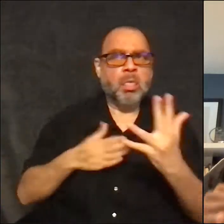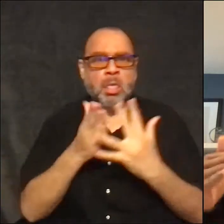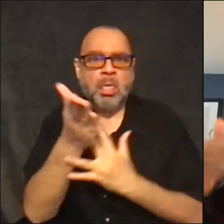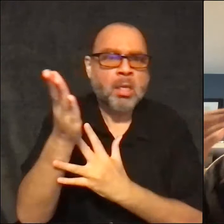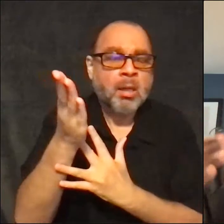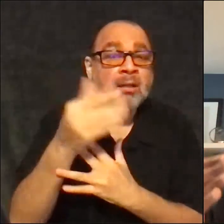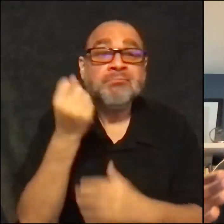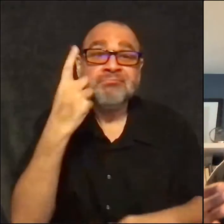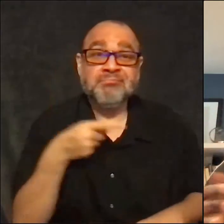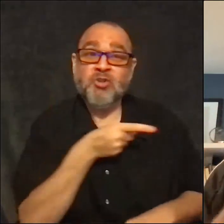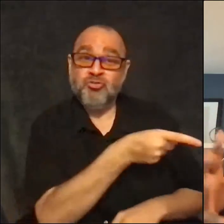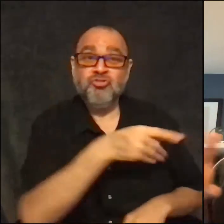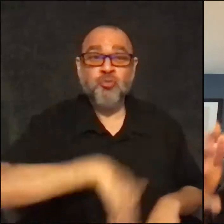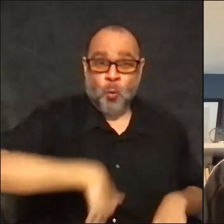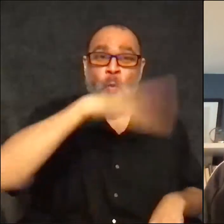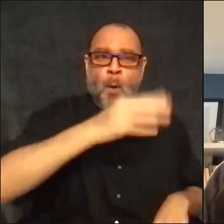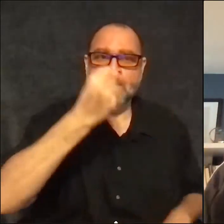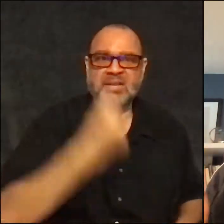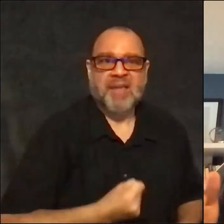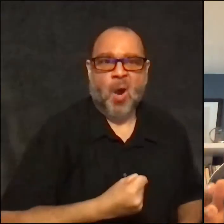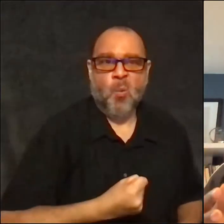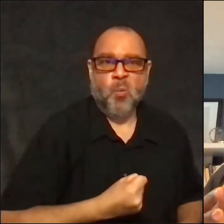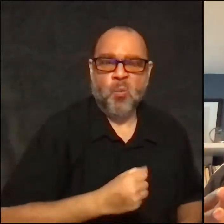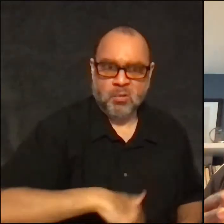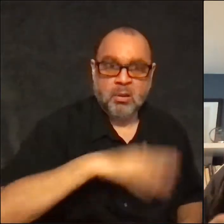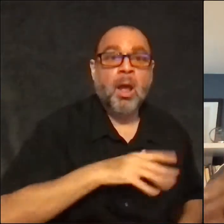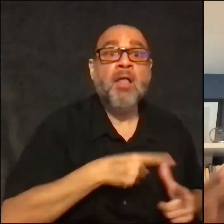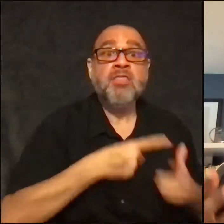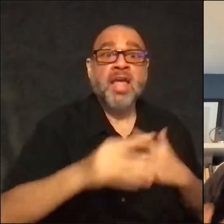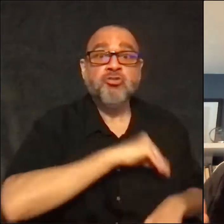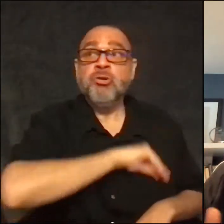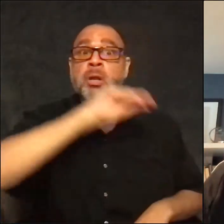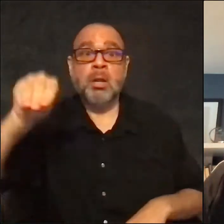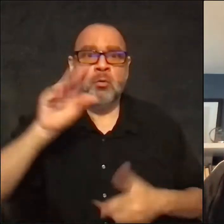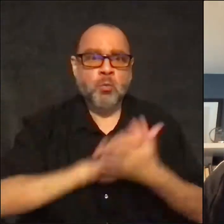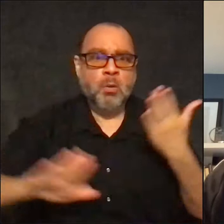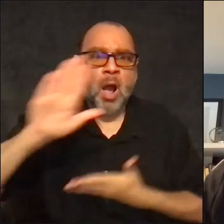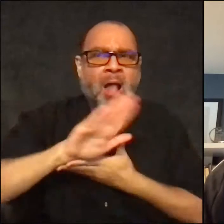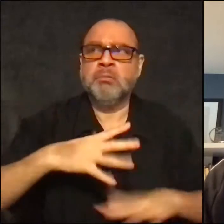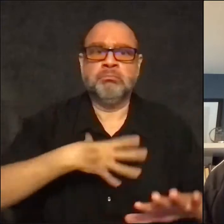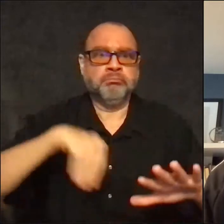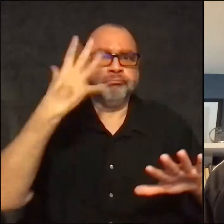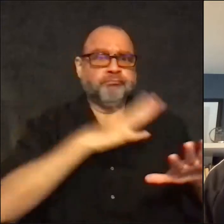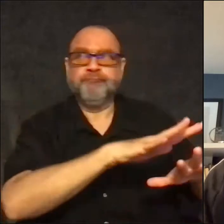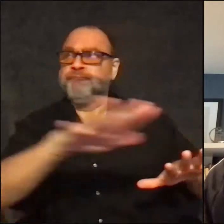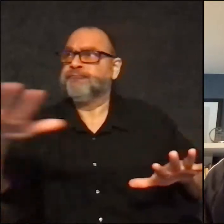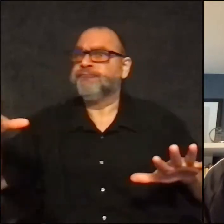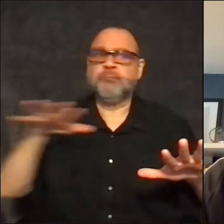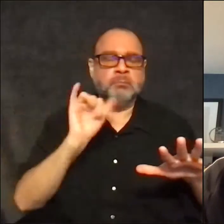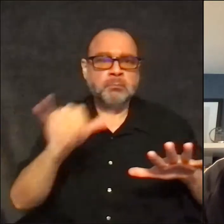to climb up the ladder, not only as just a normal human, but as a Black woman. And since that conversation,